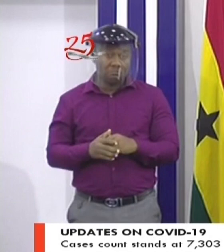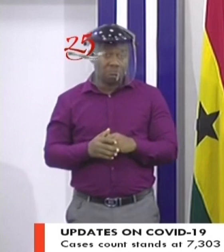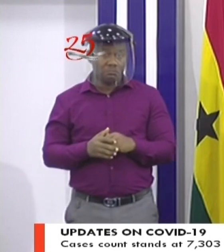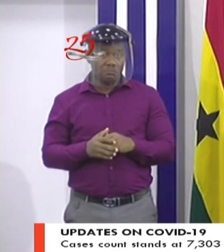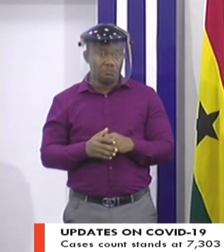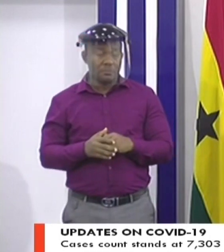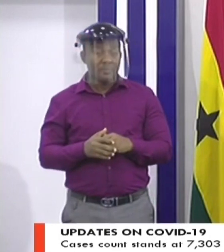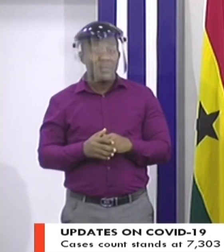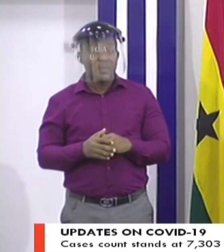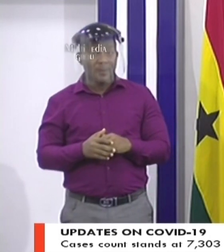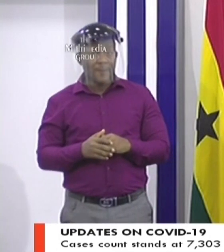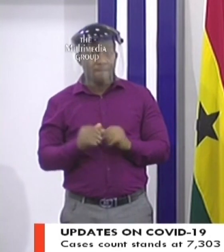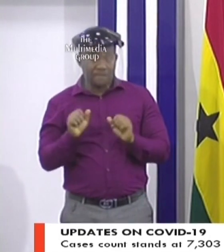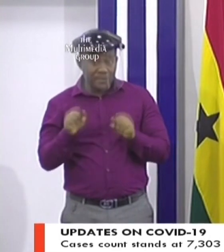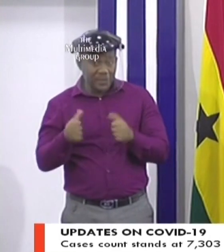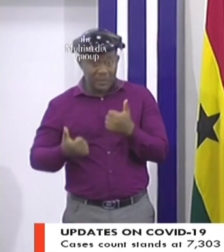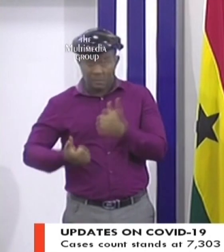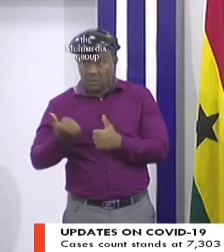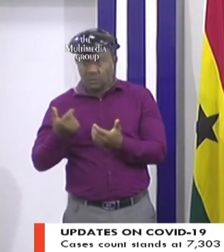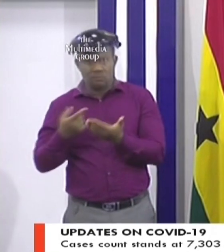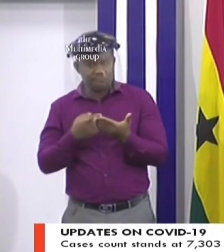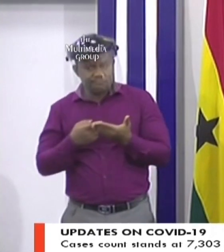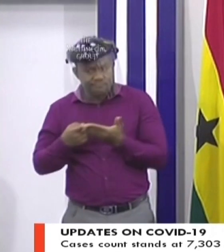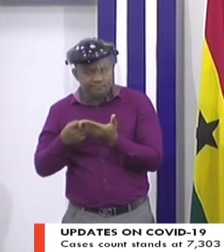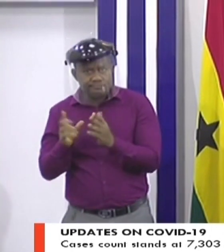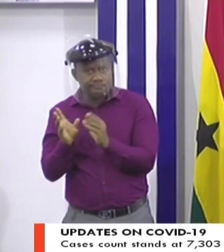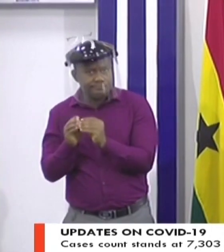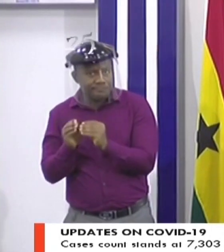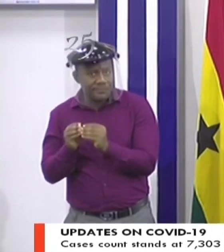engaged most of the